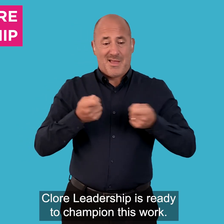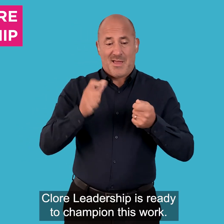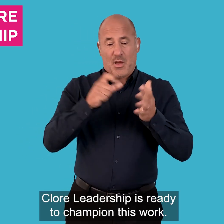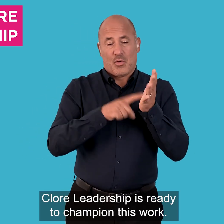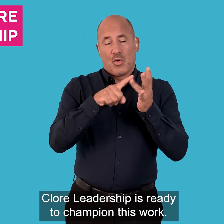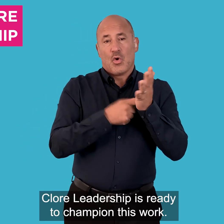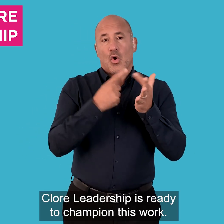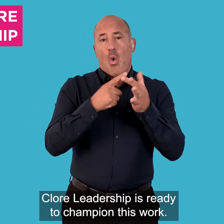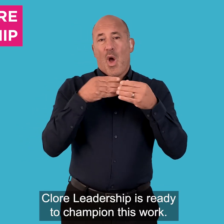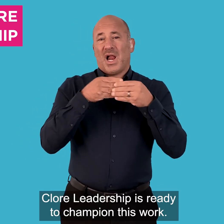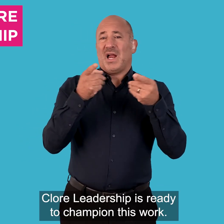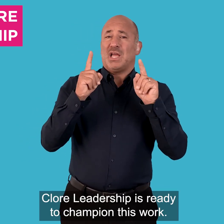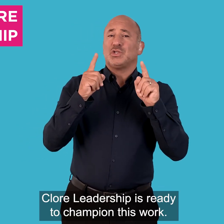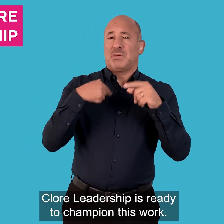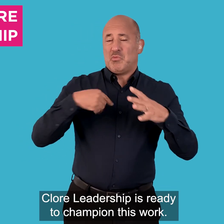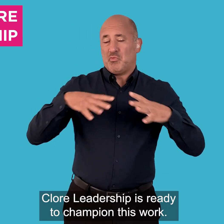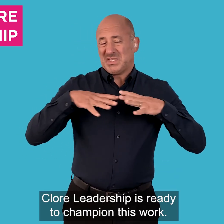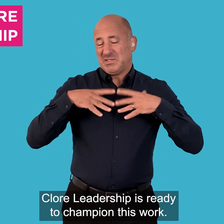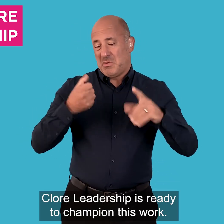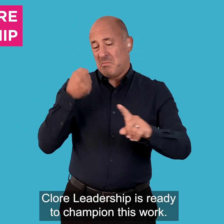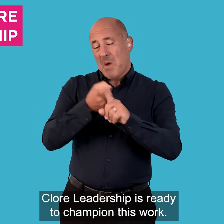CLAW Leadership is ready to champion this work.